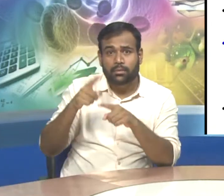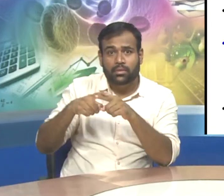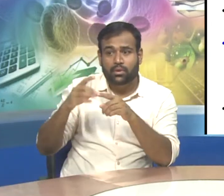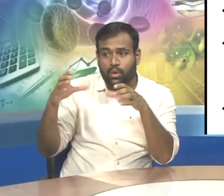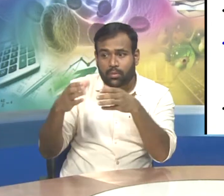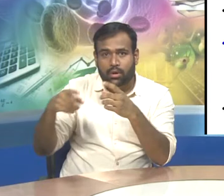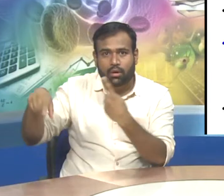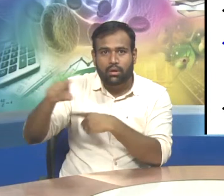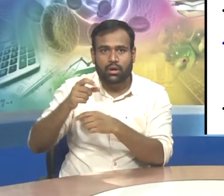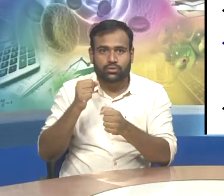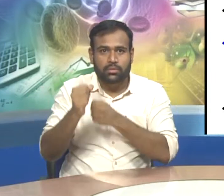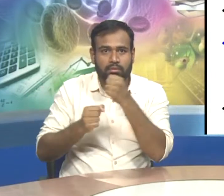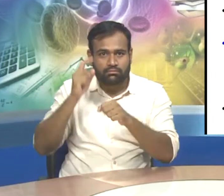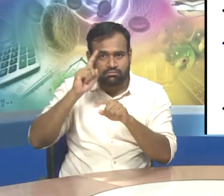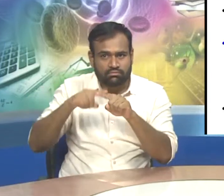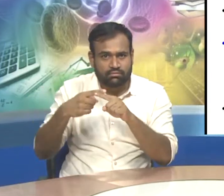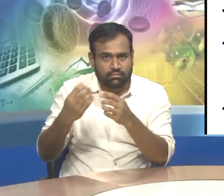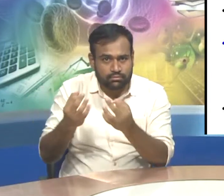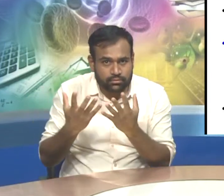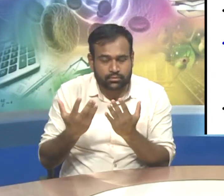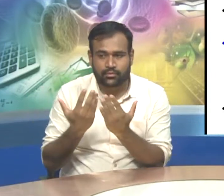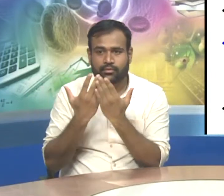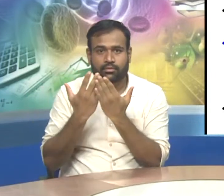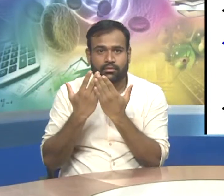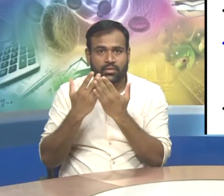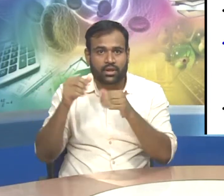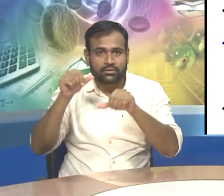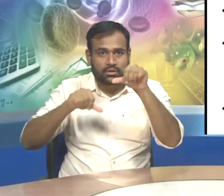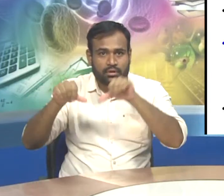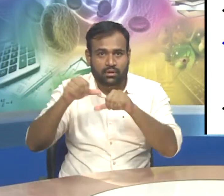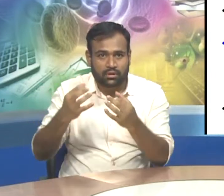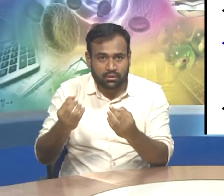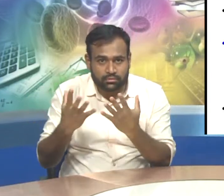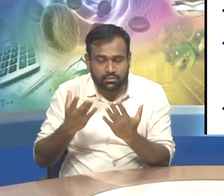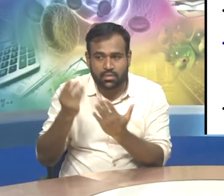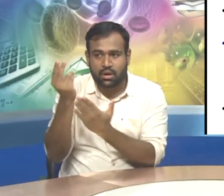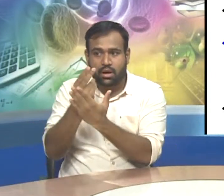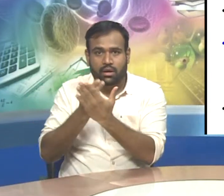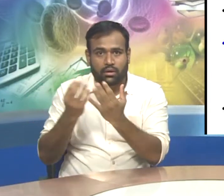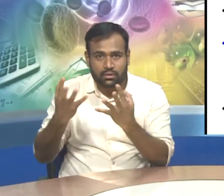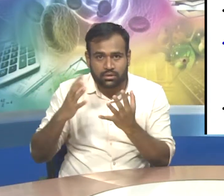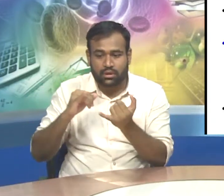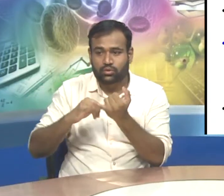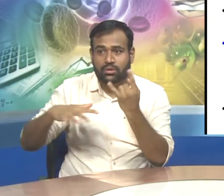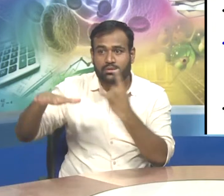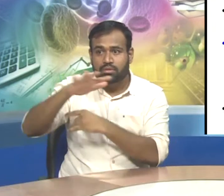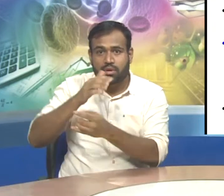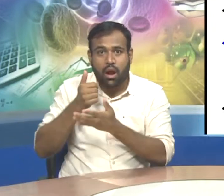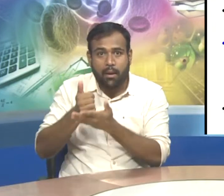And different categories of members represent different interests.